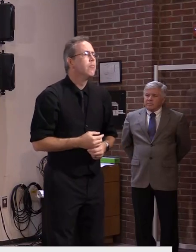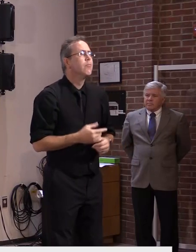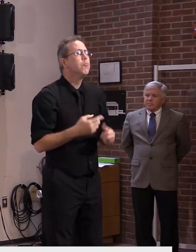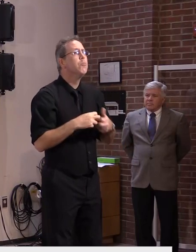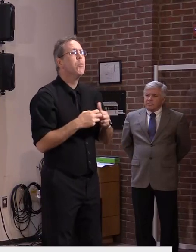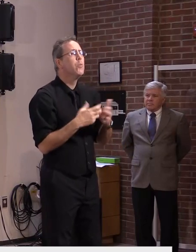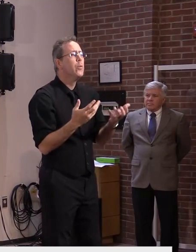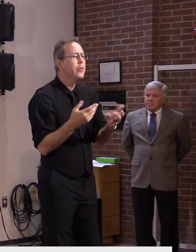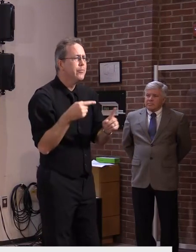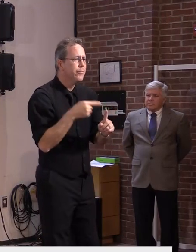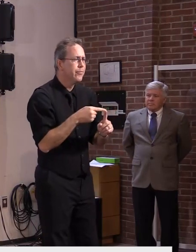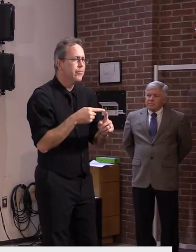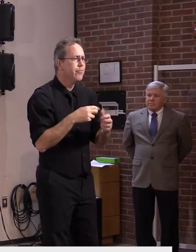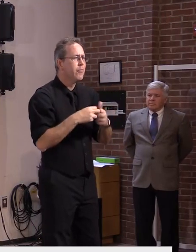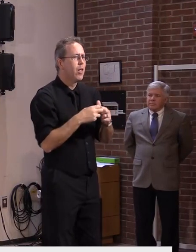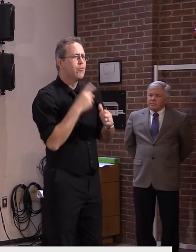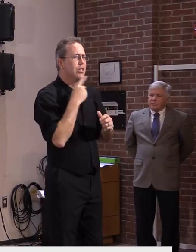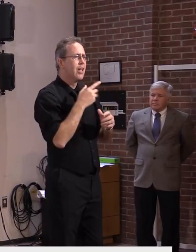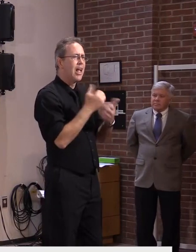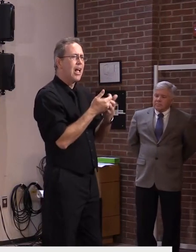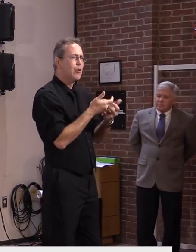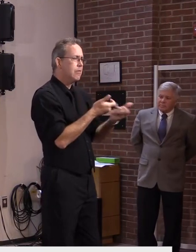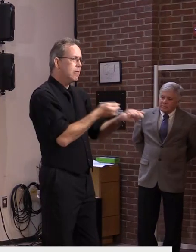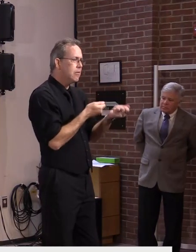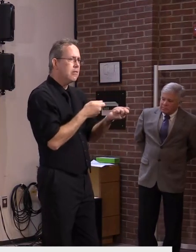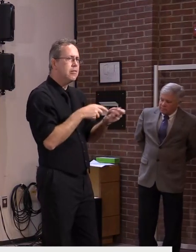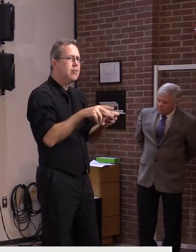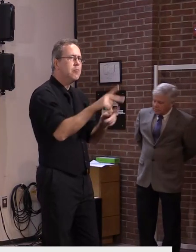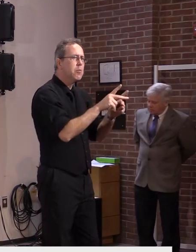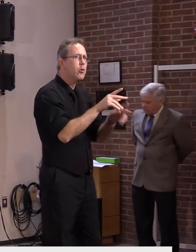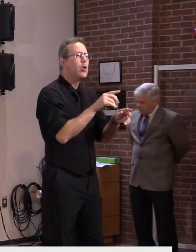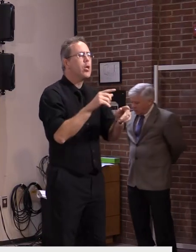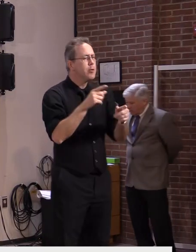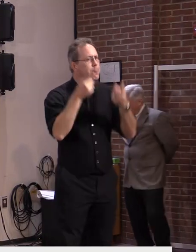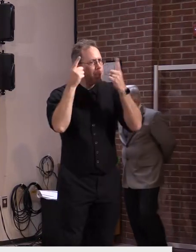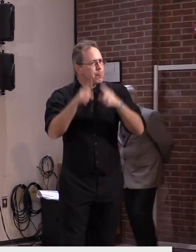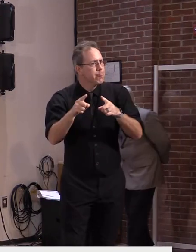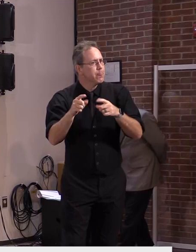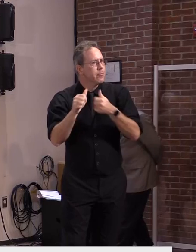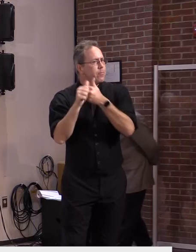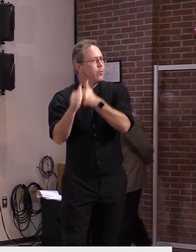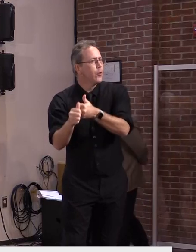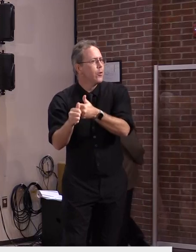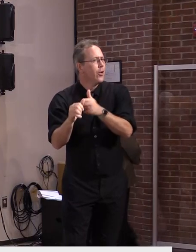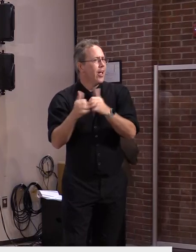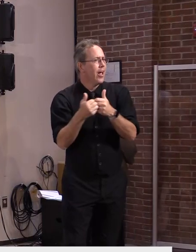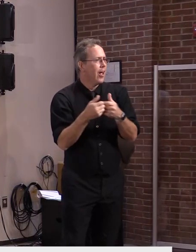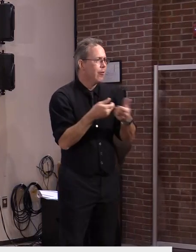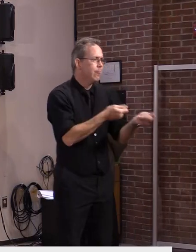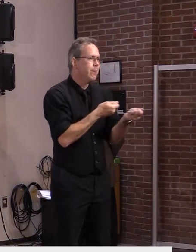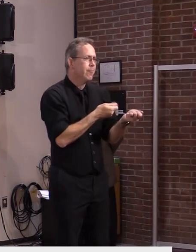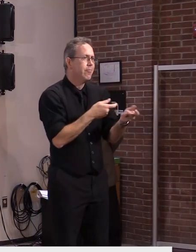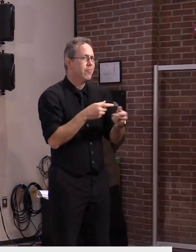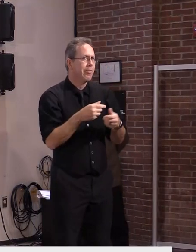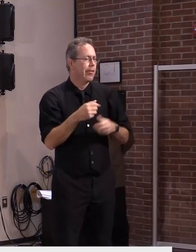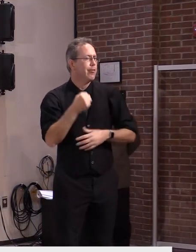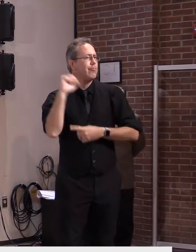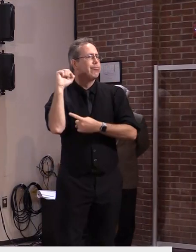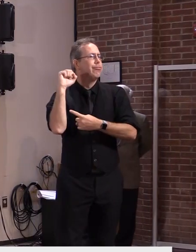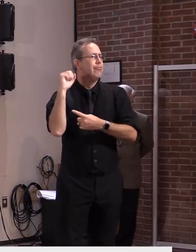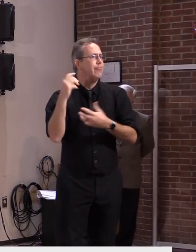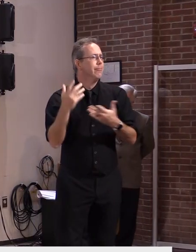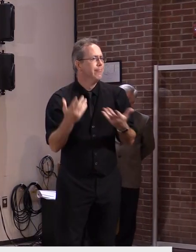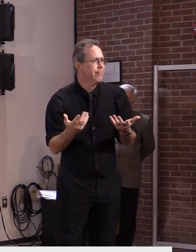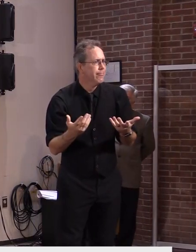challenge. We believe you should, under many circumstances, as I mentioned many times,